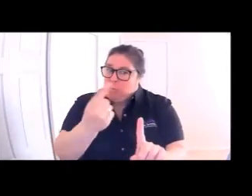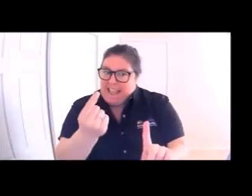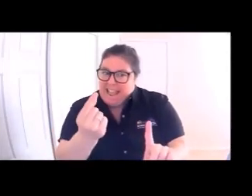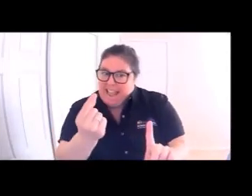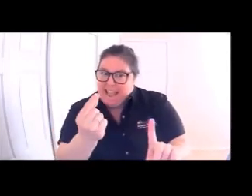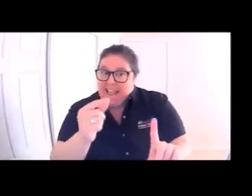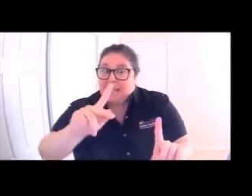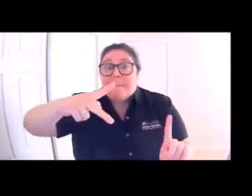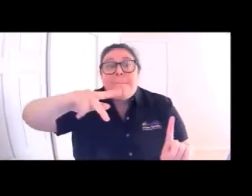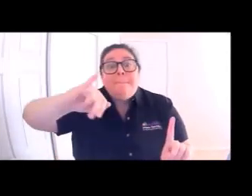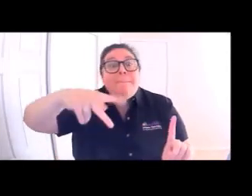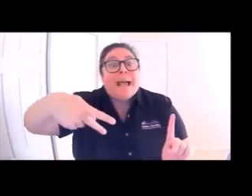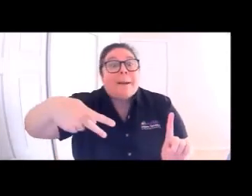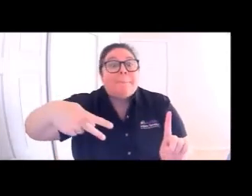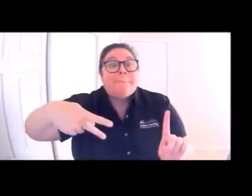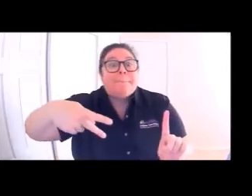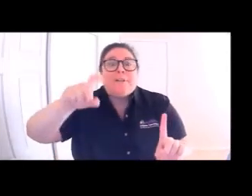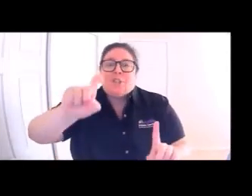whatever you prefer.